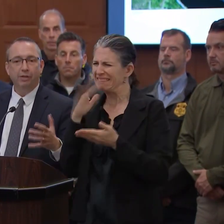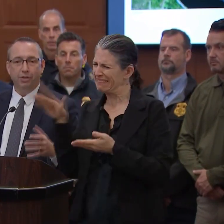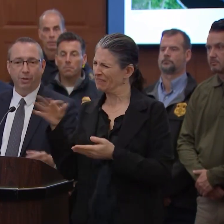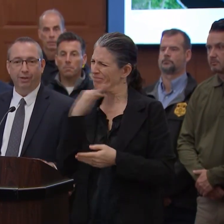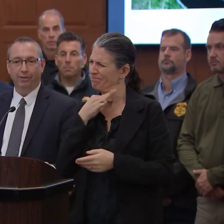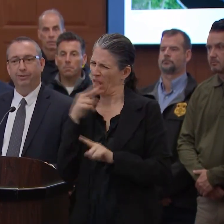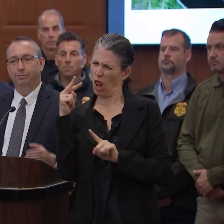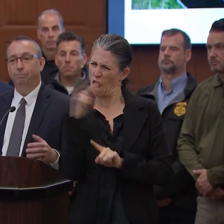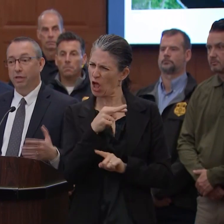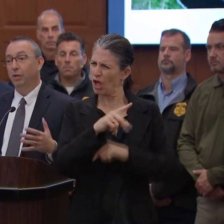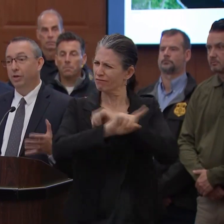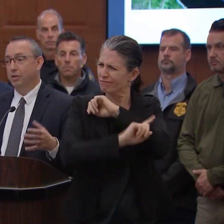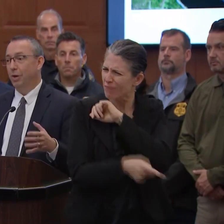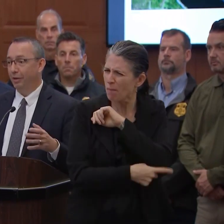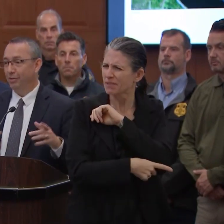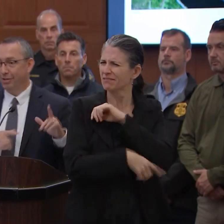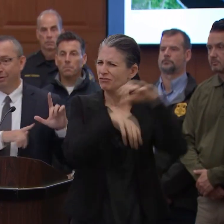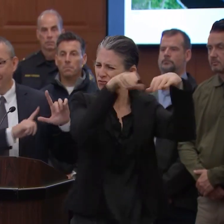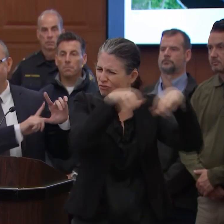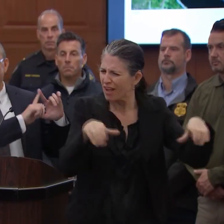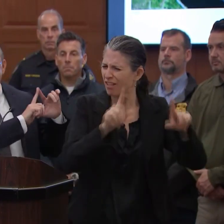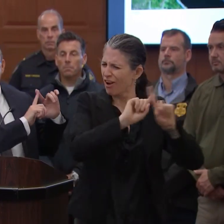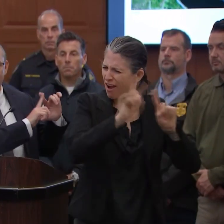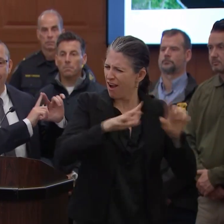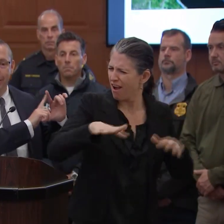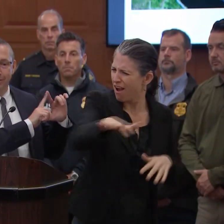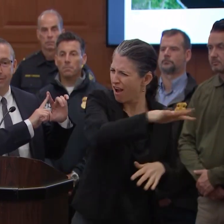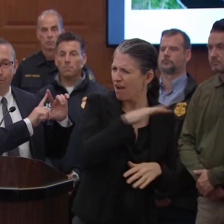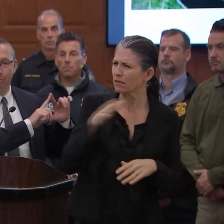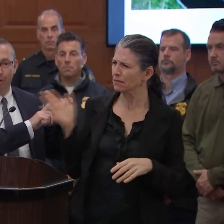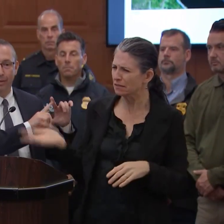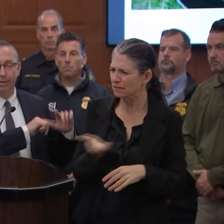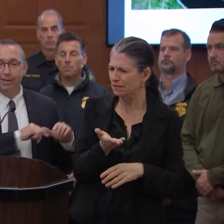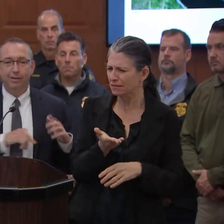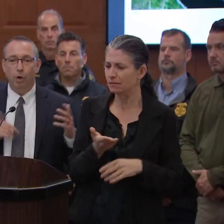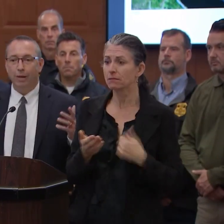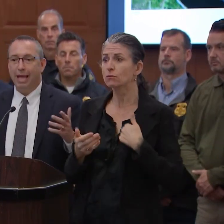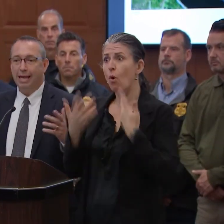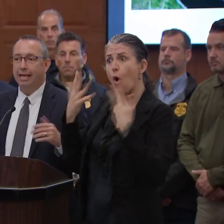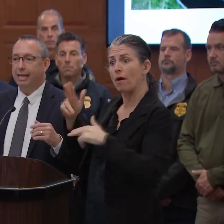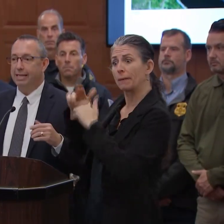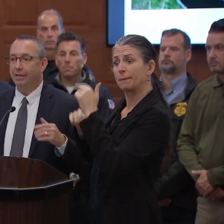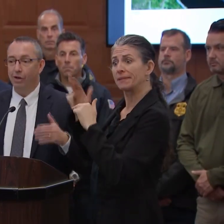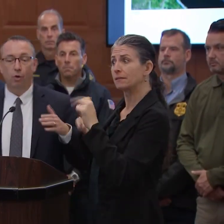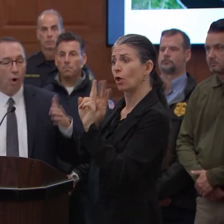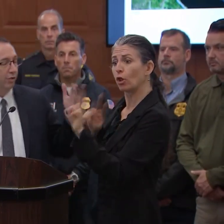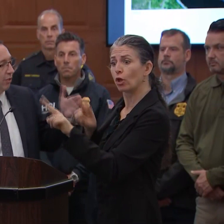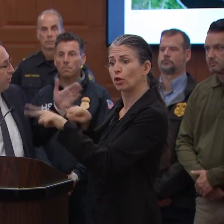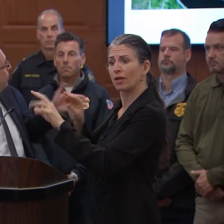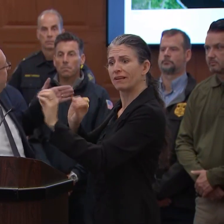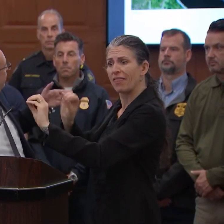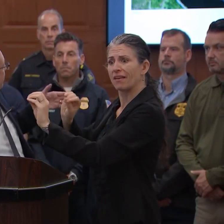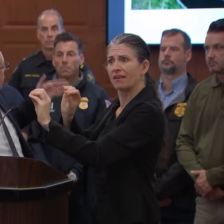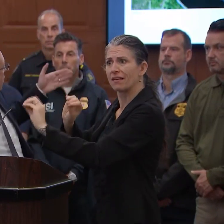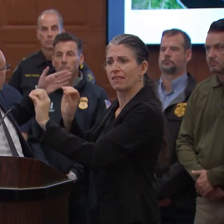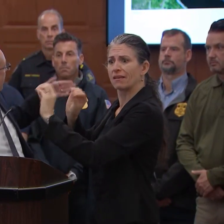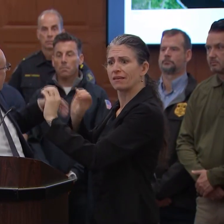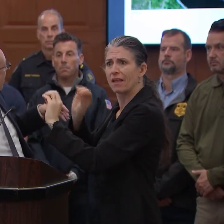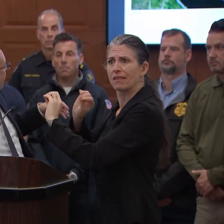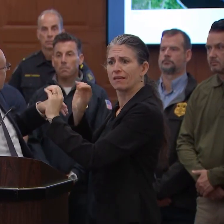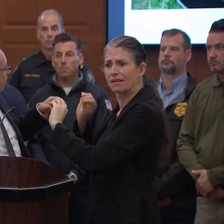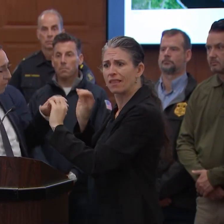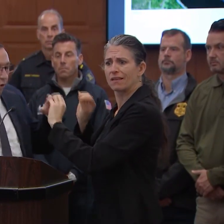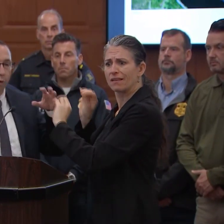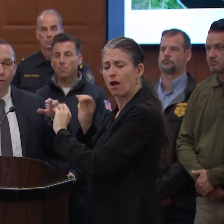Well, we cleared the trailers. We cleared trailers that are there on that business footprint. Nobody had any idea that across the street, across